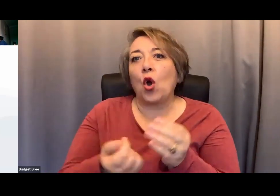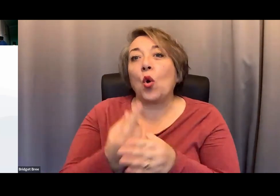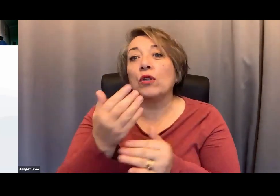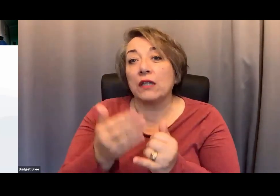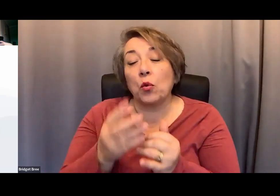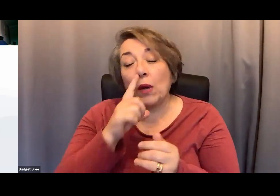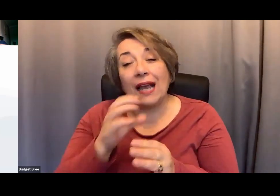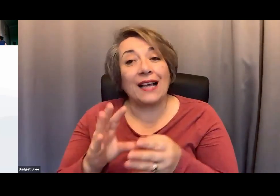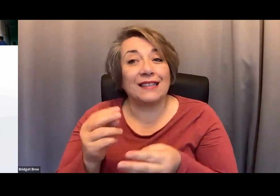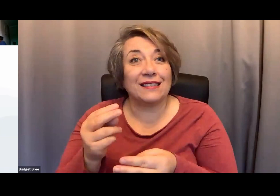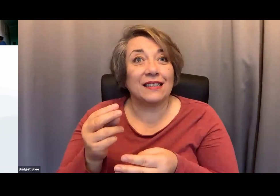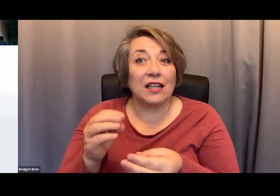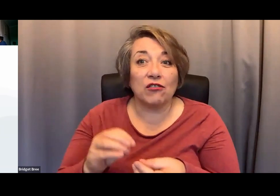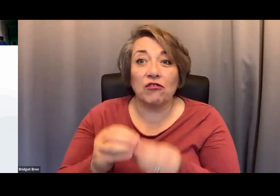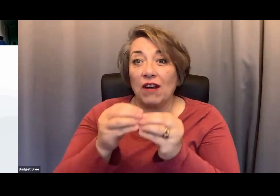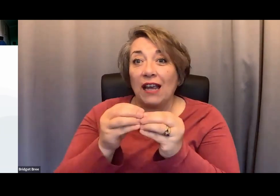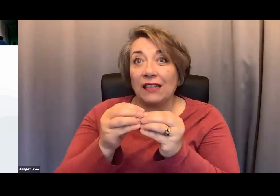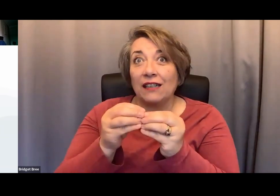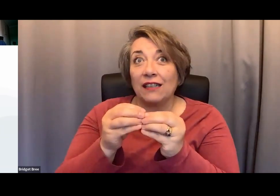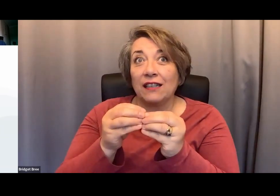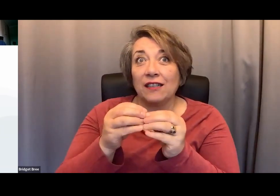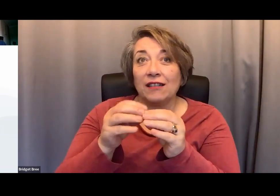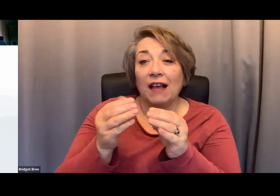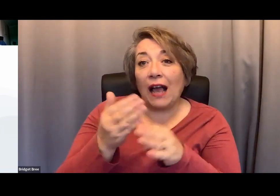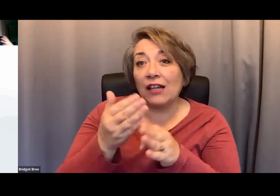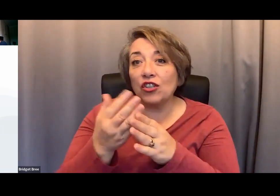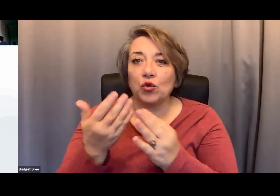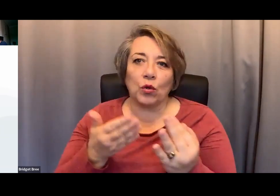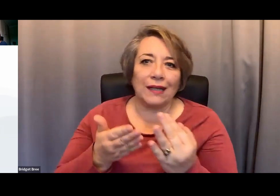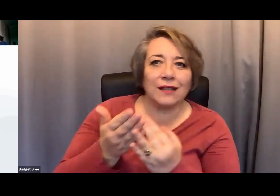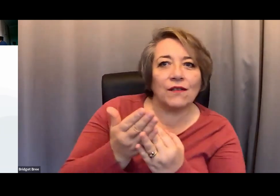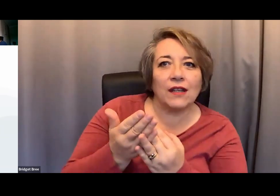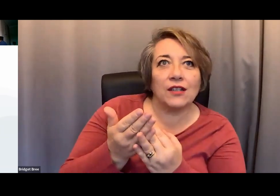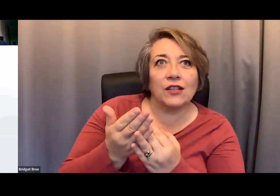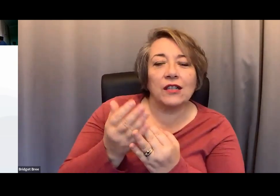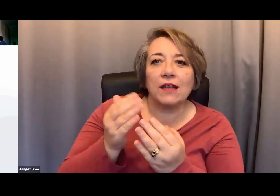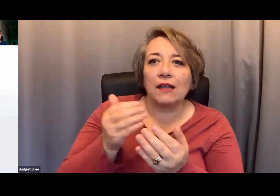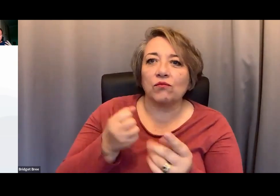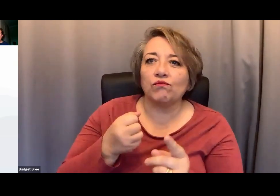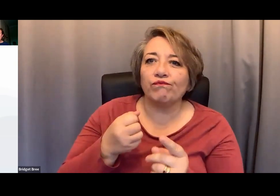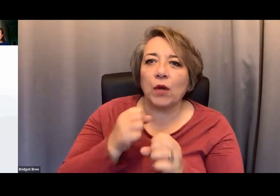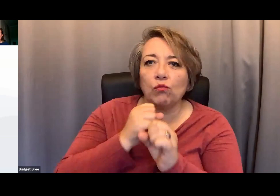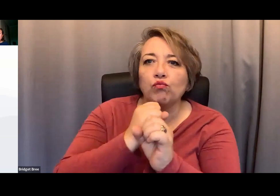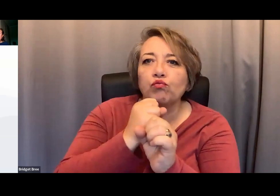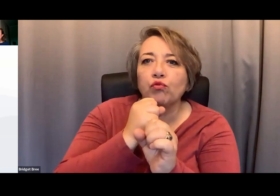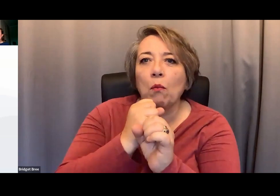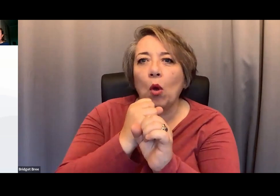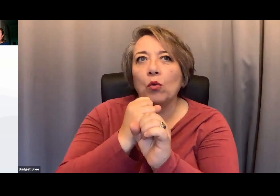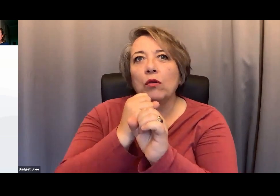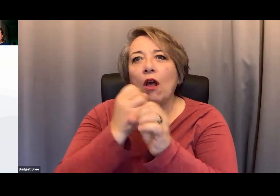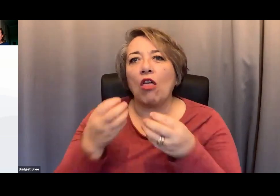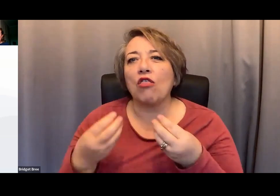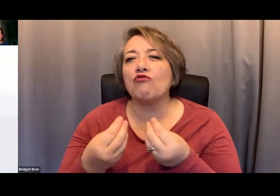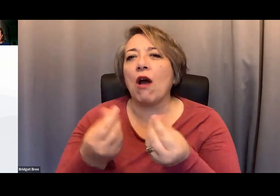that are making the most possible progress towards thriving in all four lenses by our actions on just